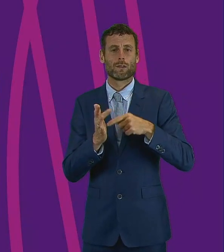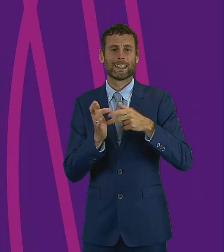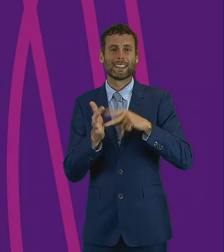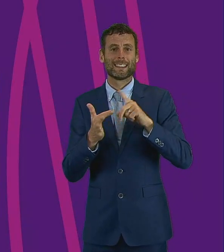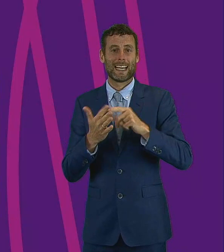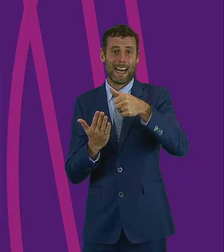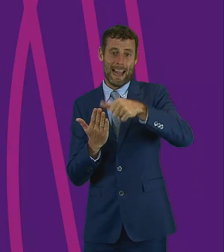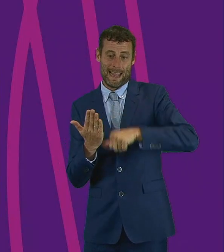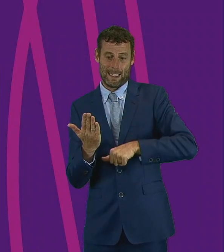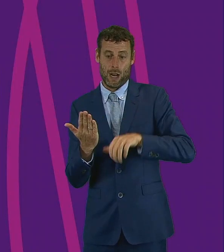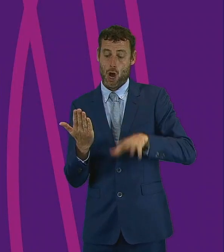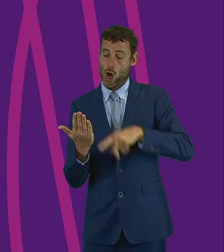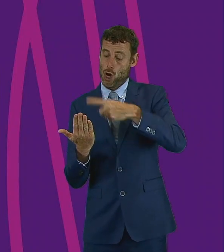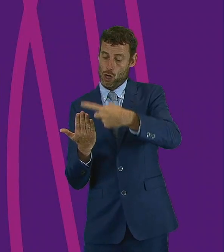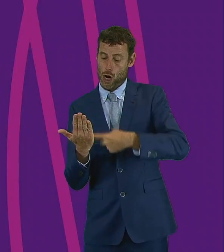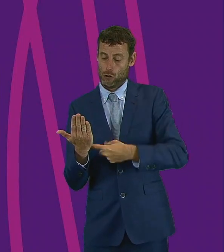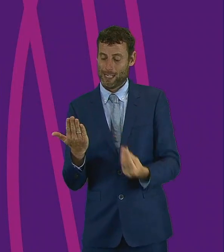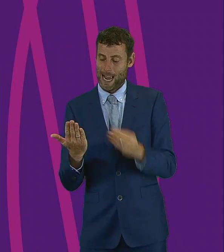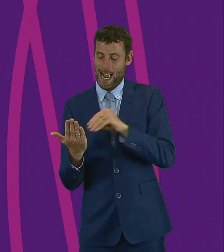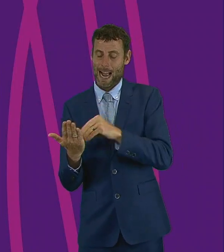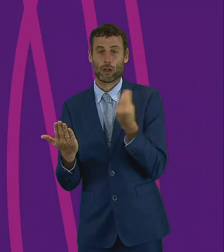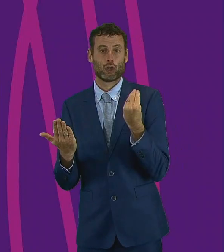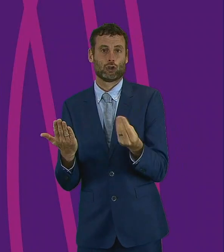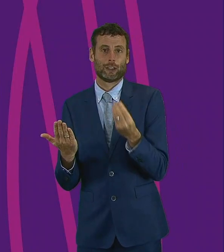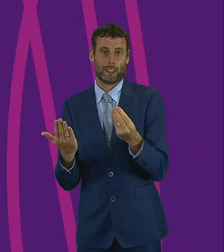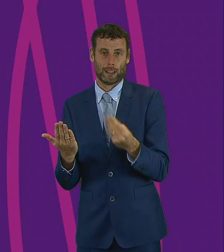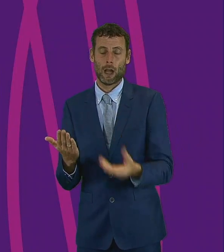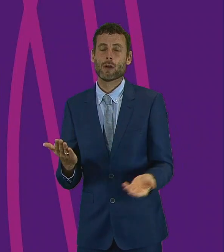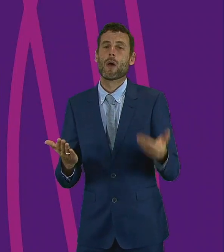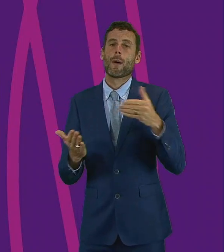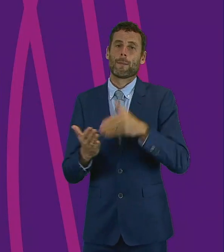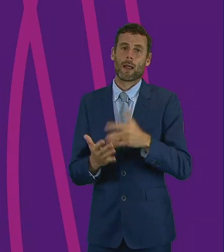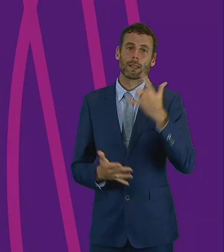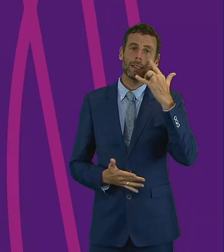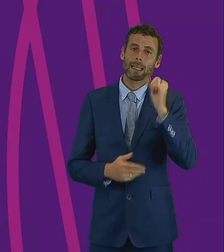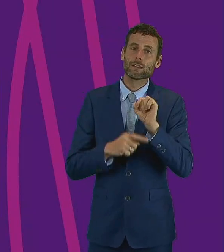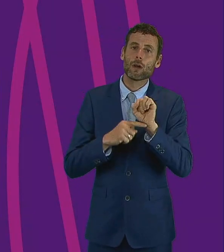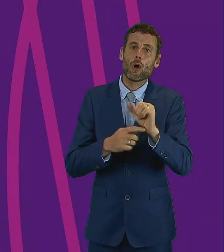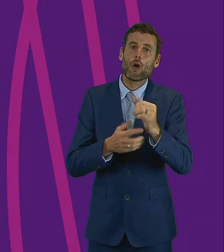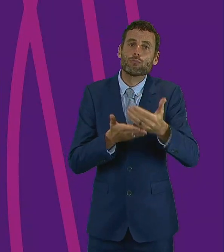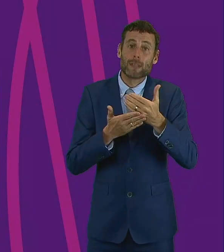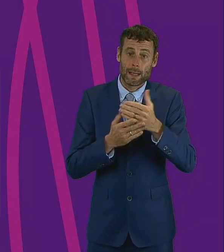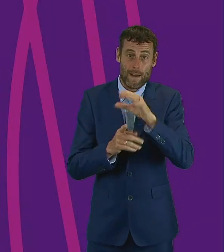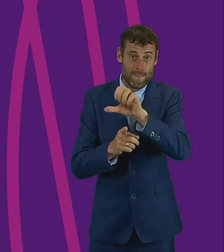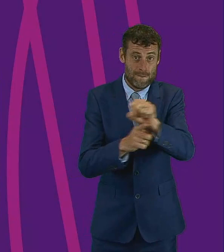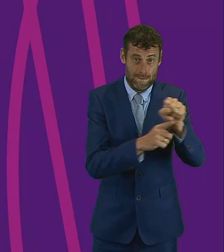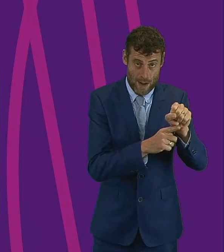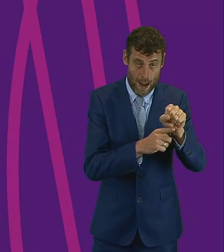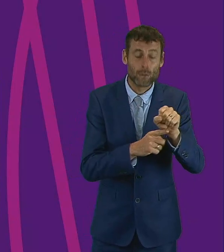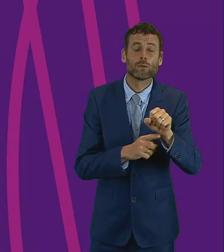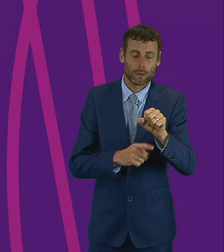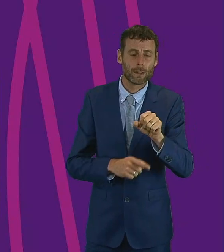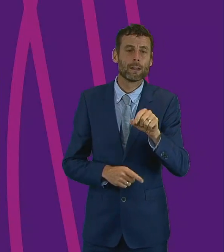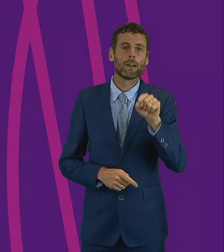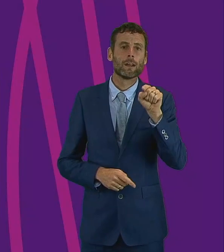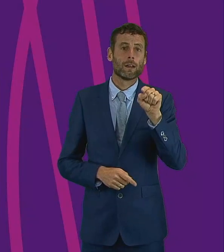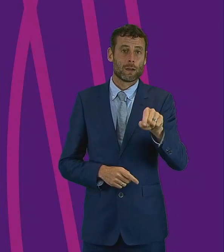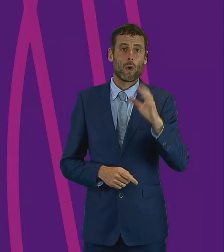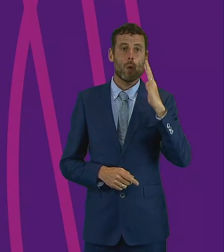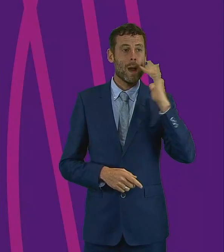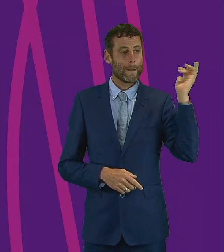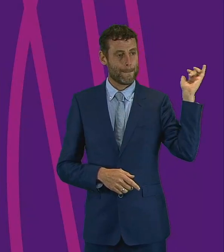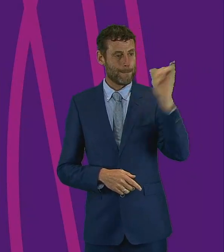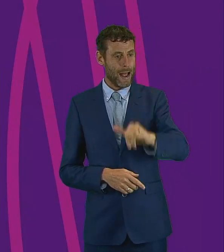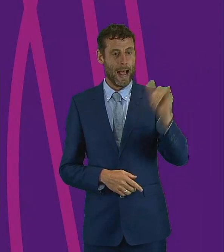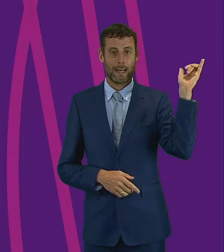restrictions. Test and Protect has found in recent days that a number of new COVID cases can be connected to individuals returning from that country. The